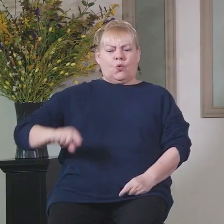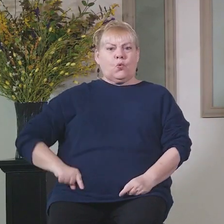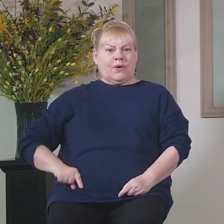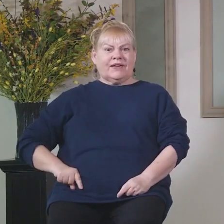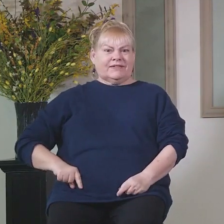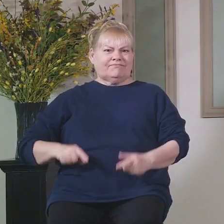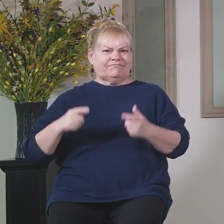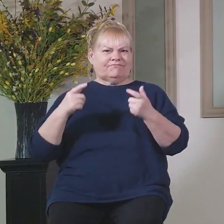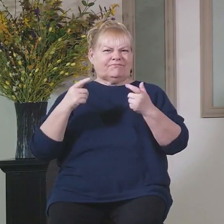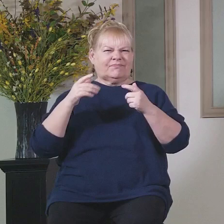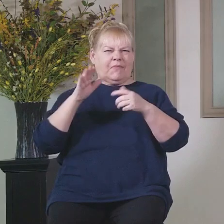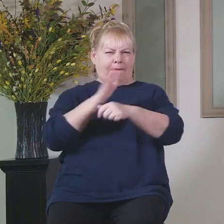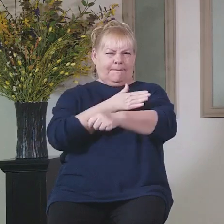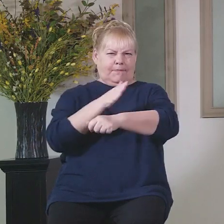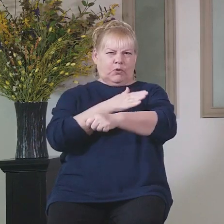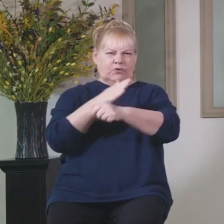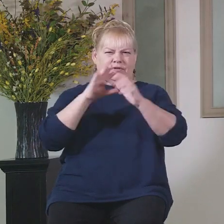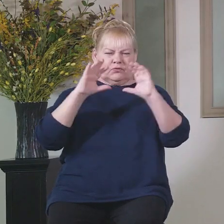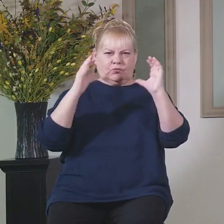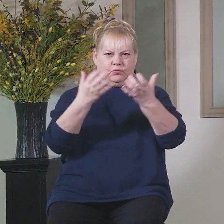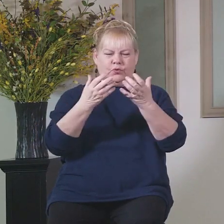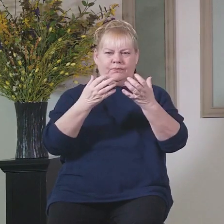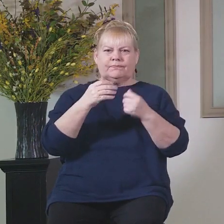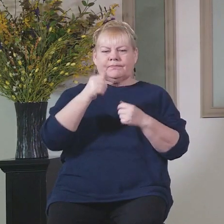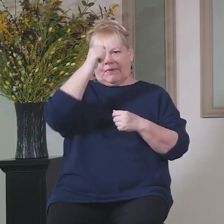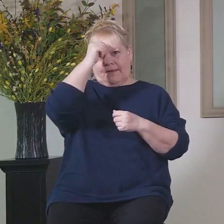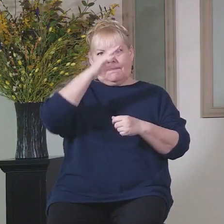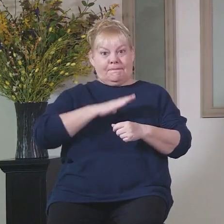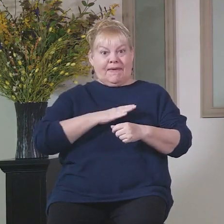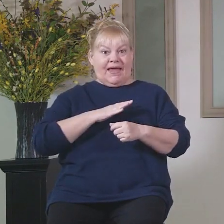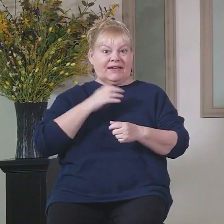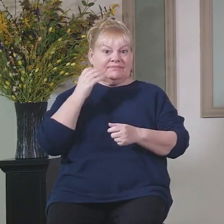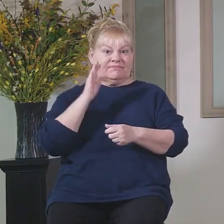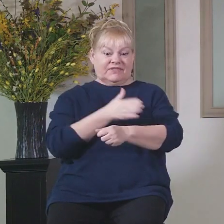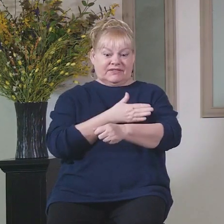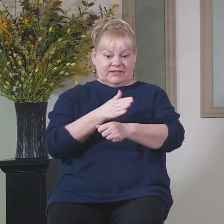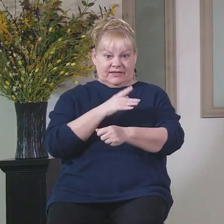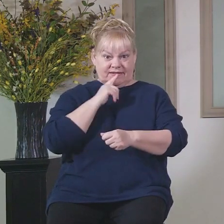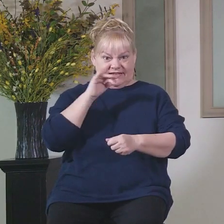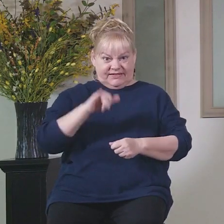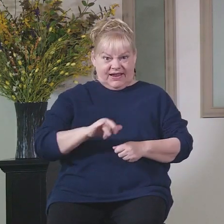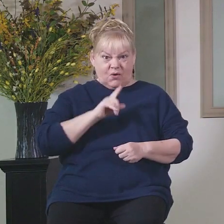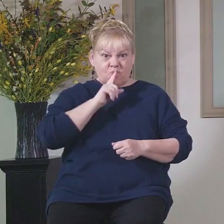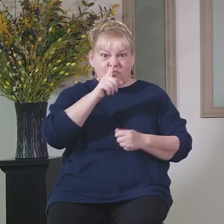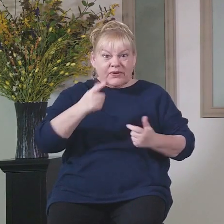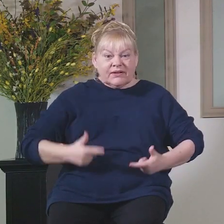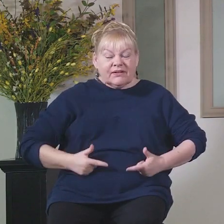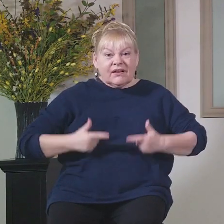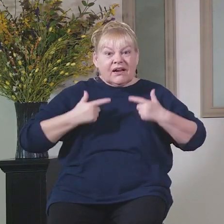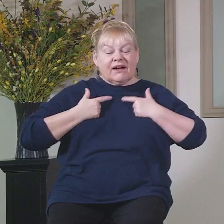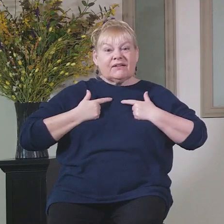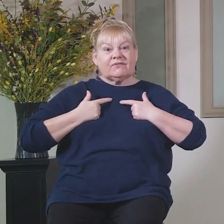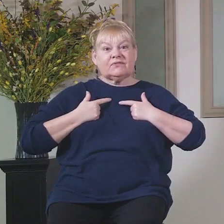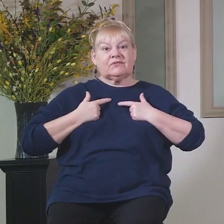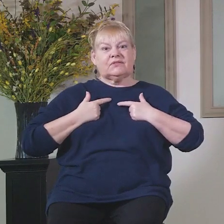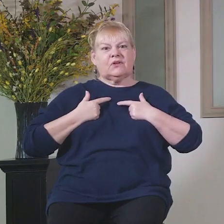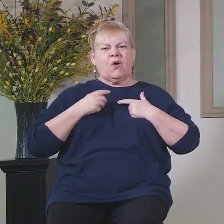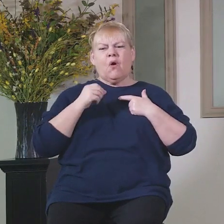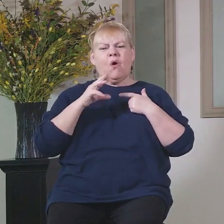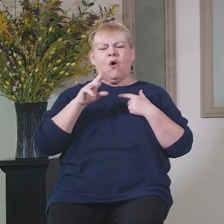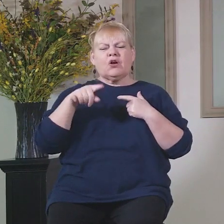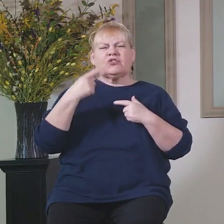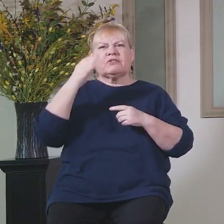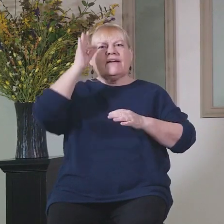song, Freddie Mercury sings, "Is this the real life, or is this